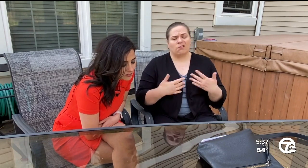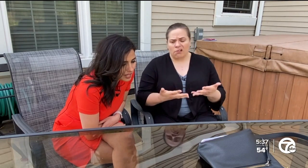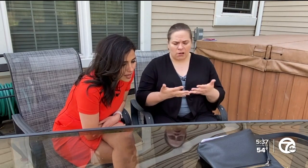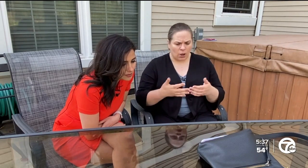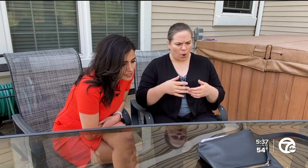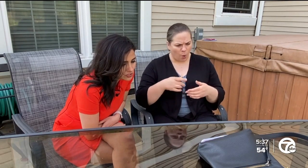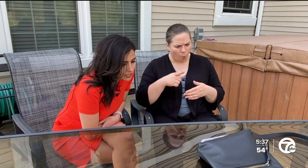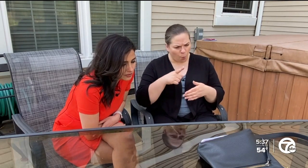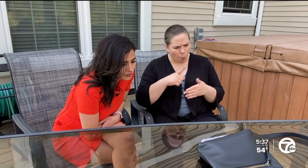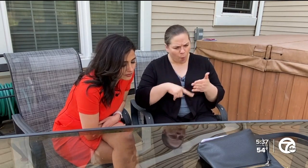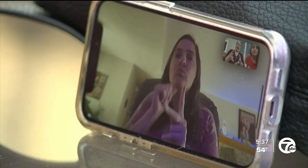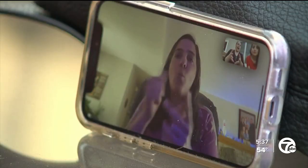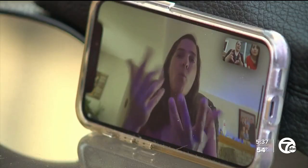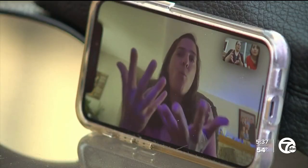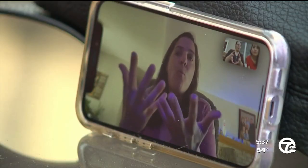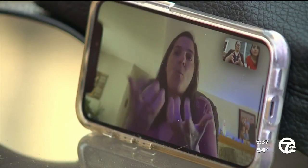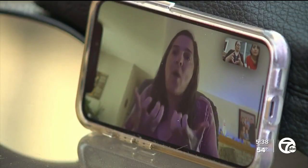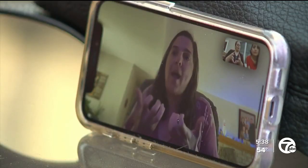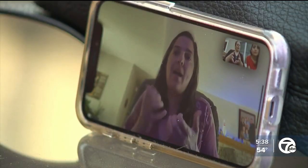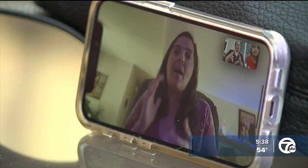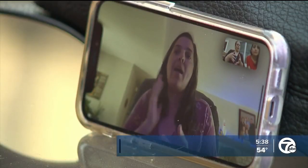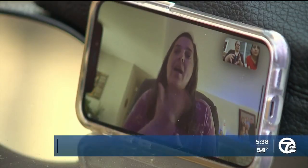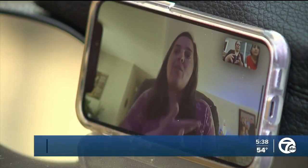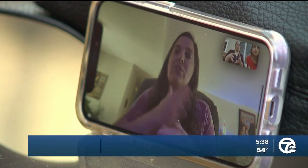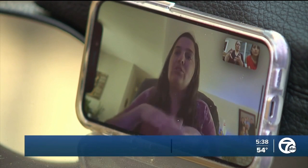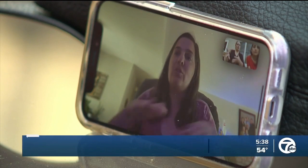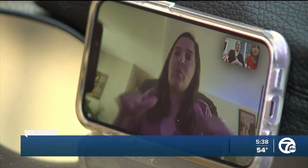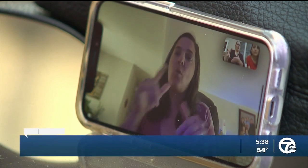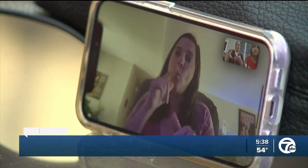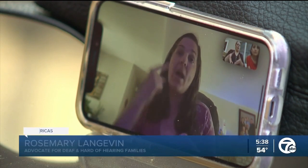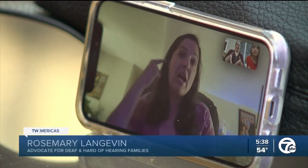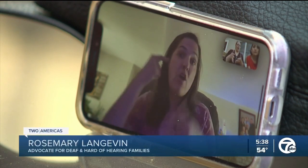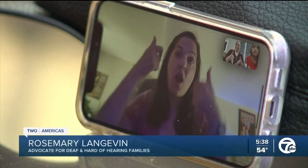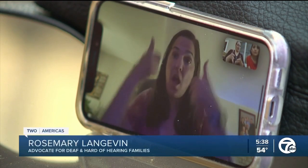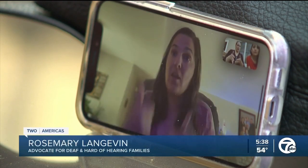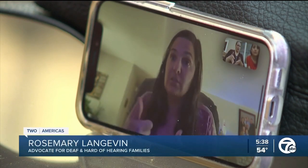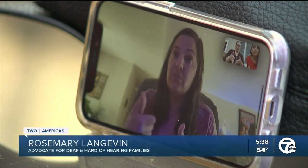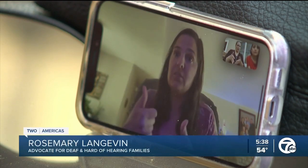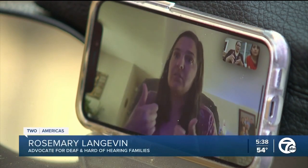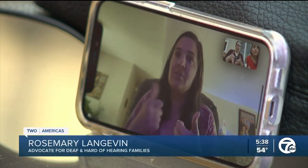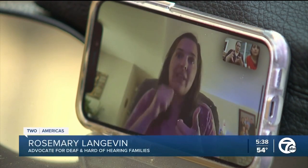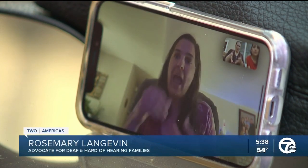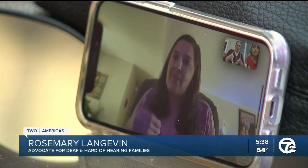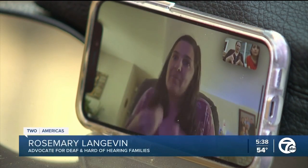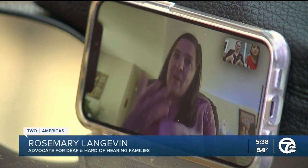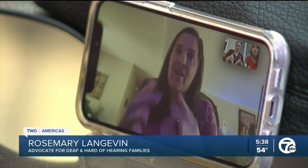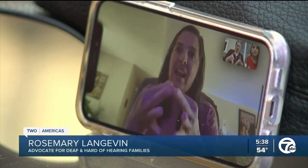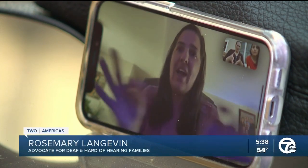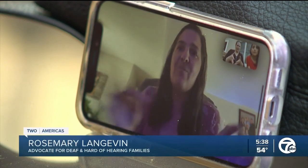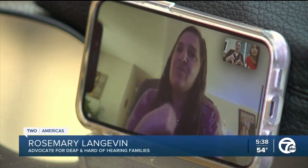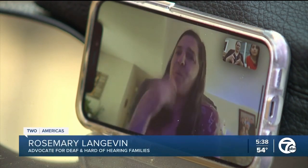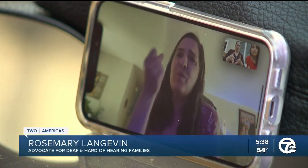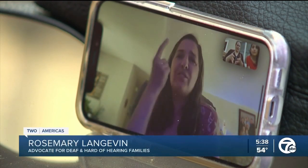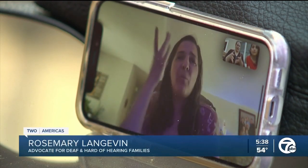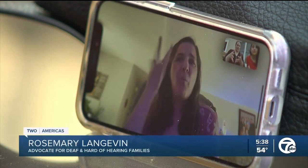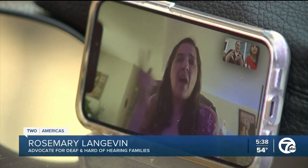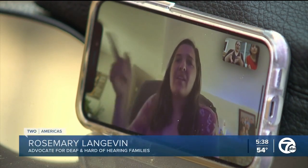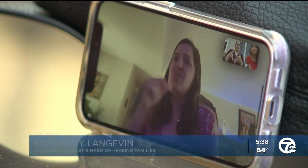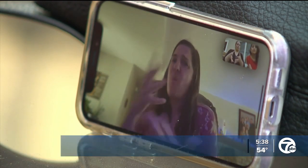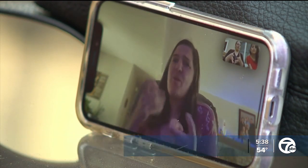the opposition? I don't understand why people don't want our children with hearing loss to not be provided